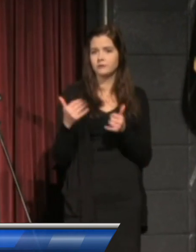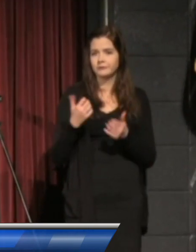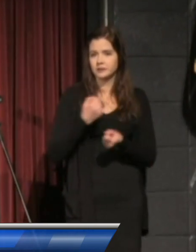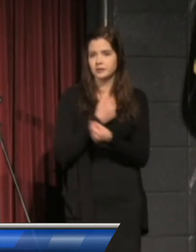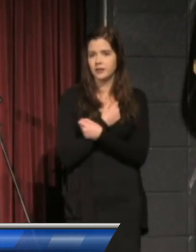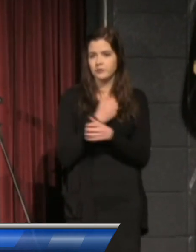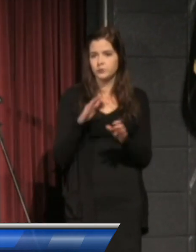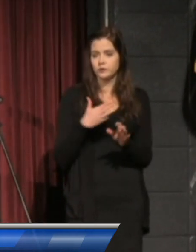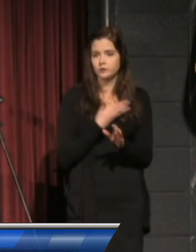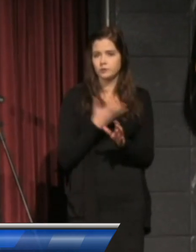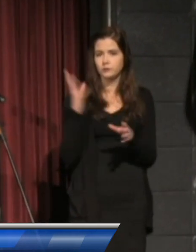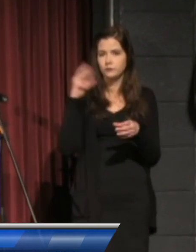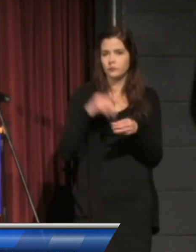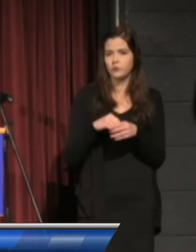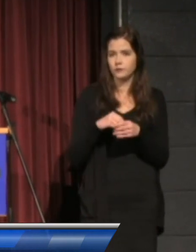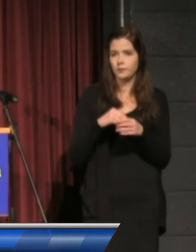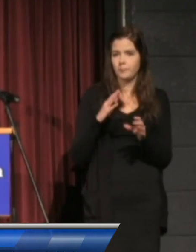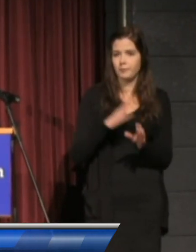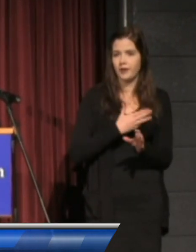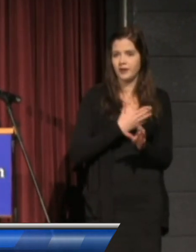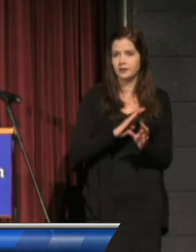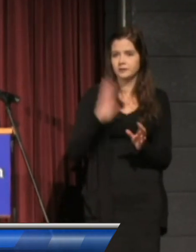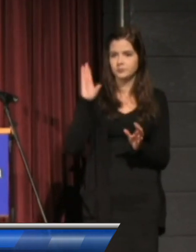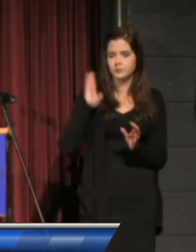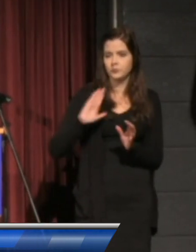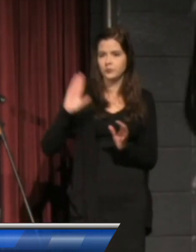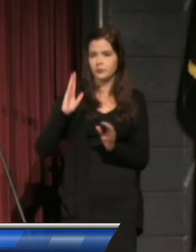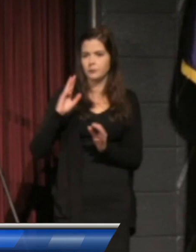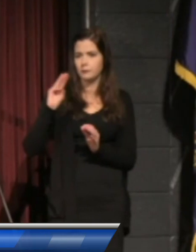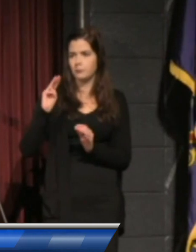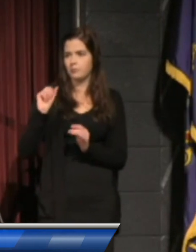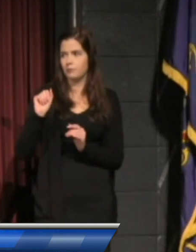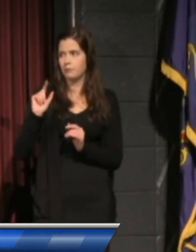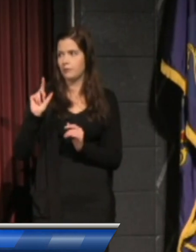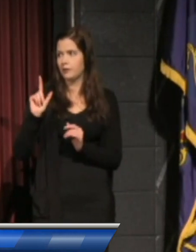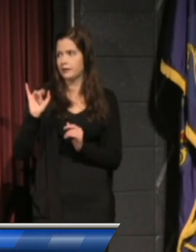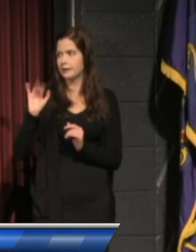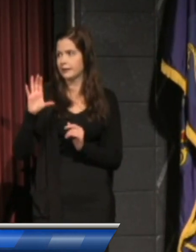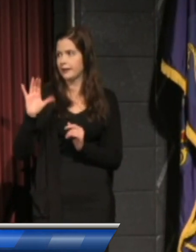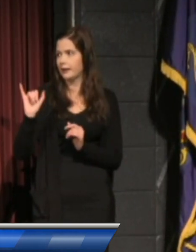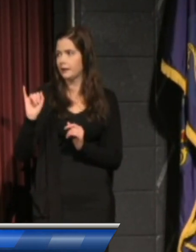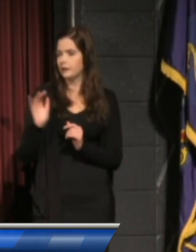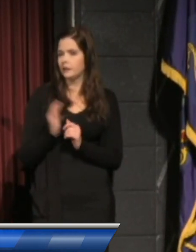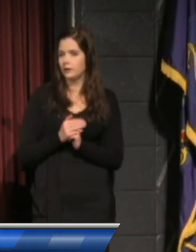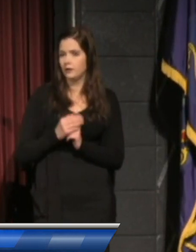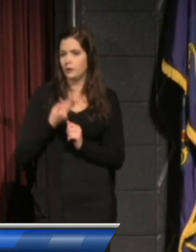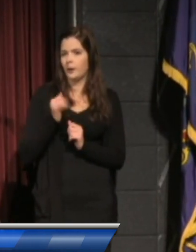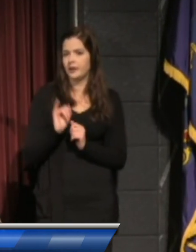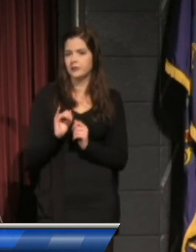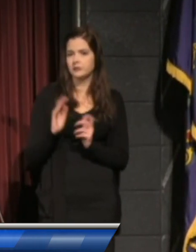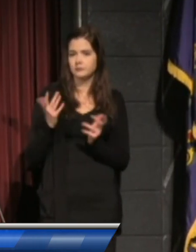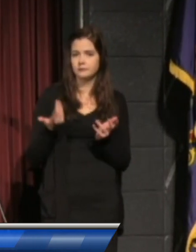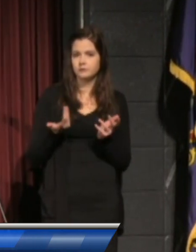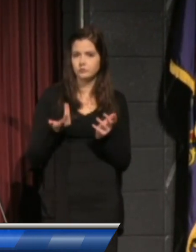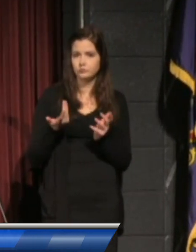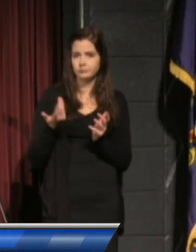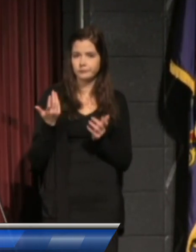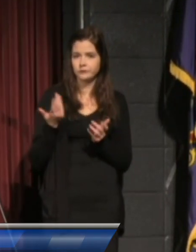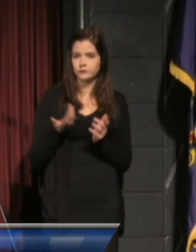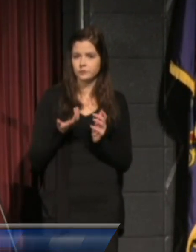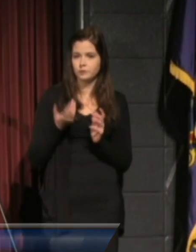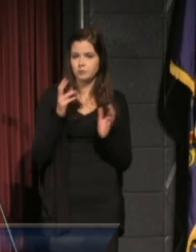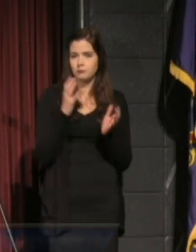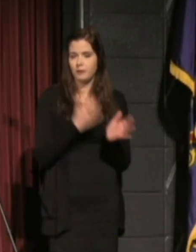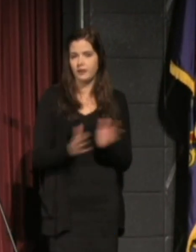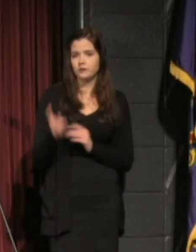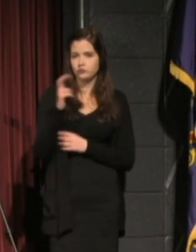was part of her band in her home island of Molokai, Hawaii. She is pursuing her liberal arts degree and plans to transfer to a four-year